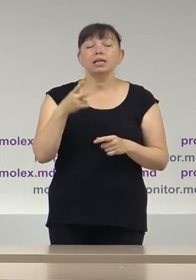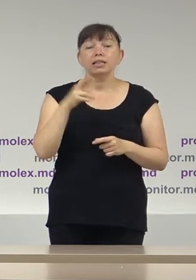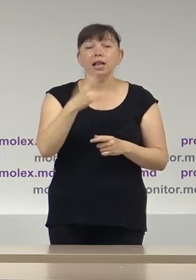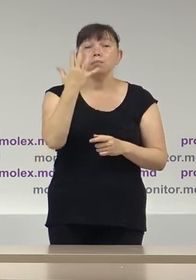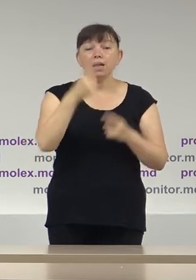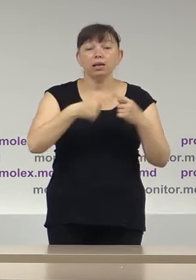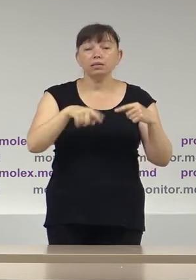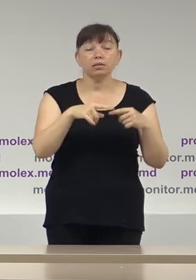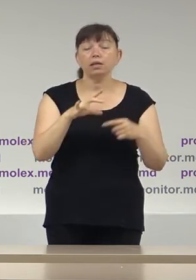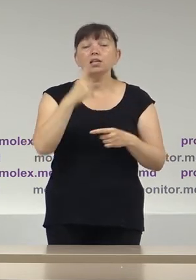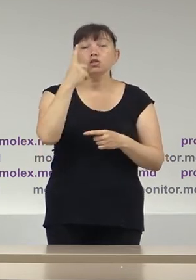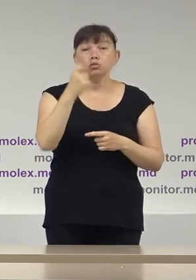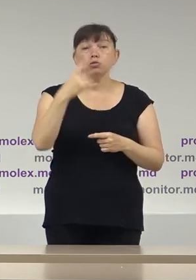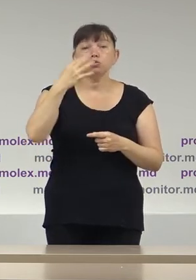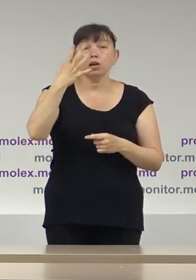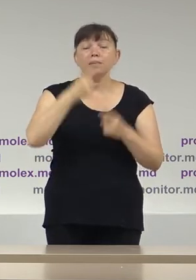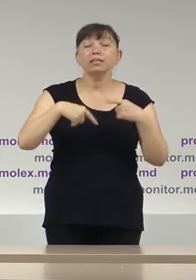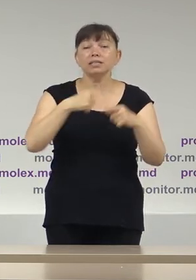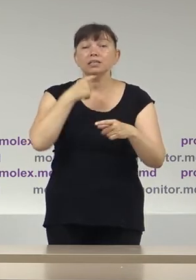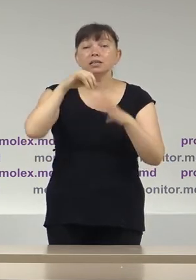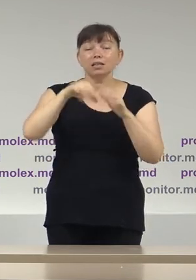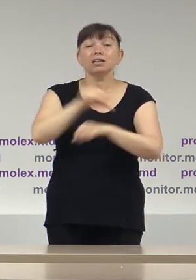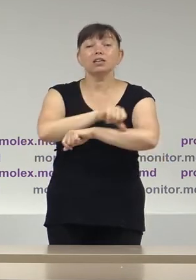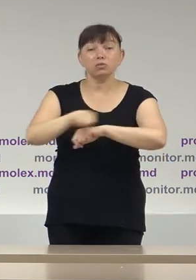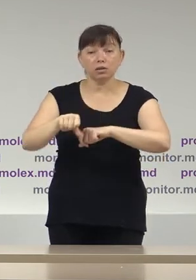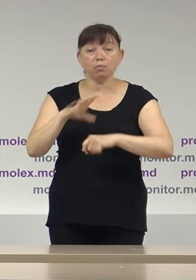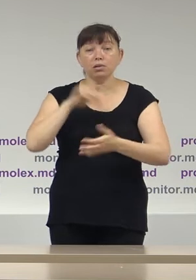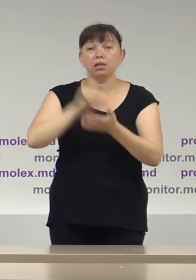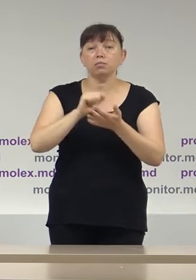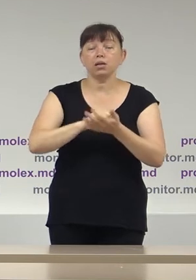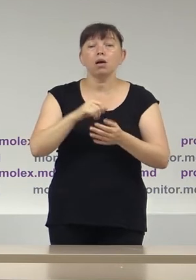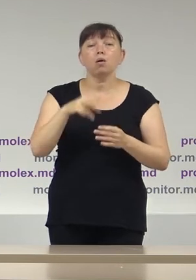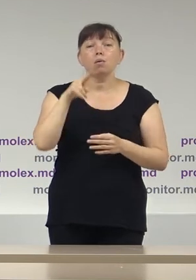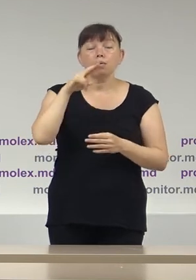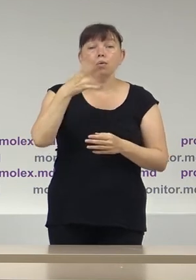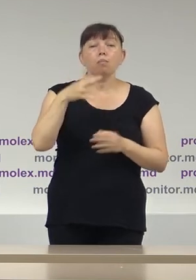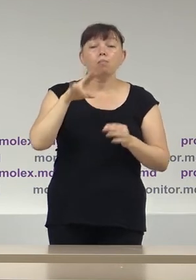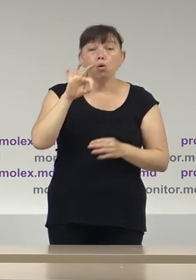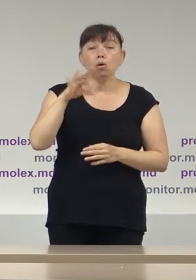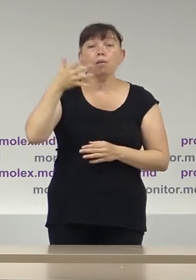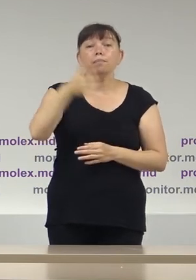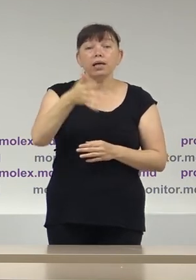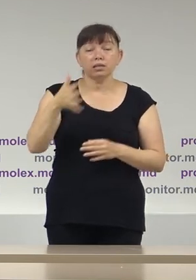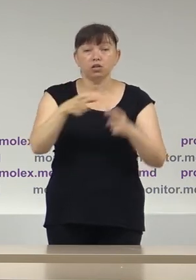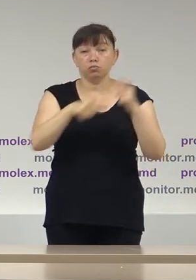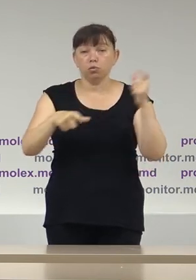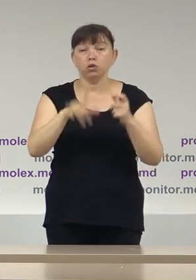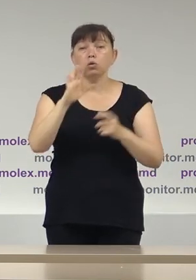already printed the ballot papers, so for 145 polling stations abroad,